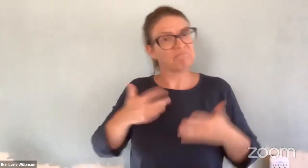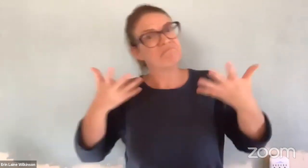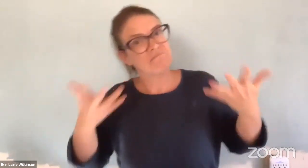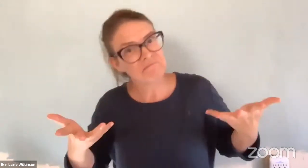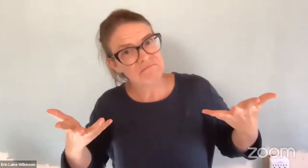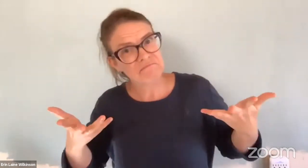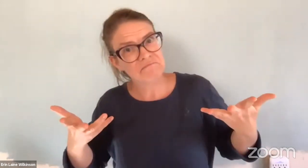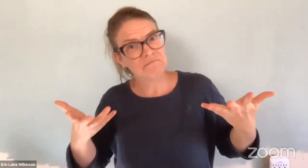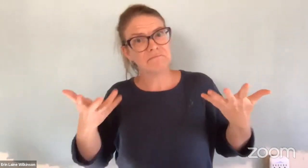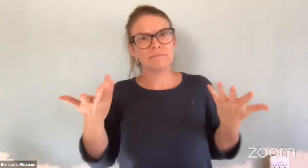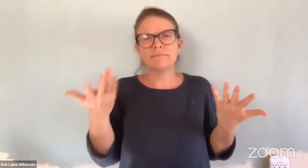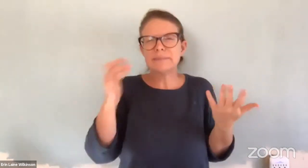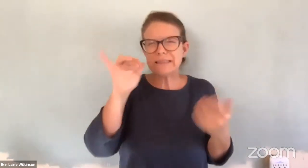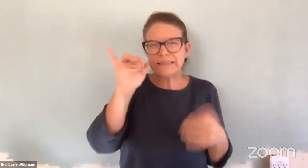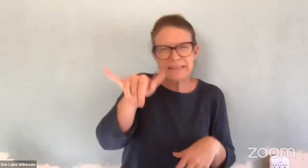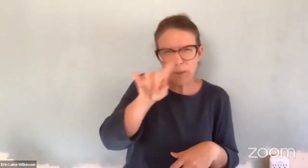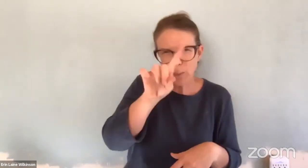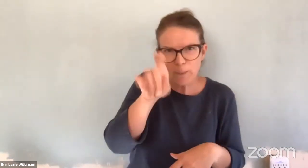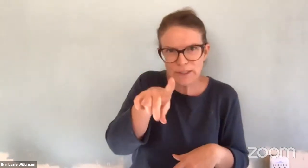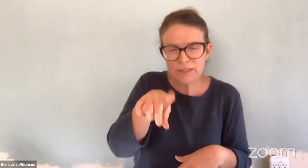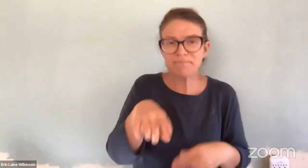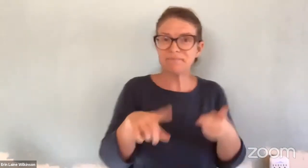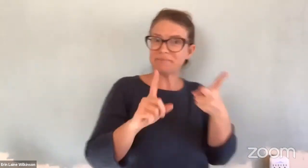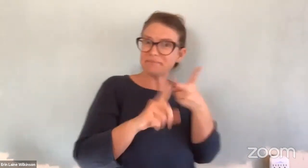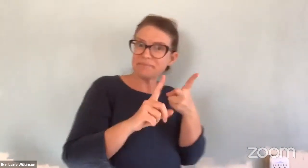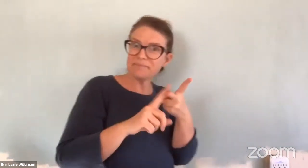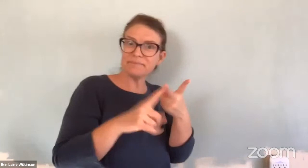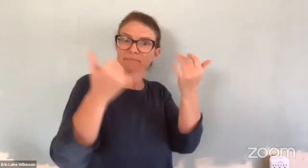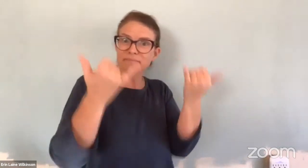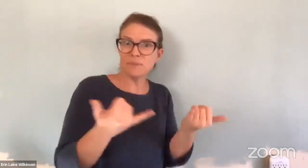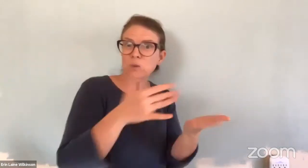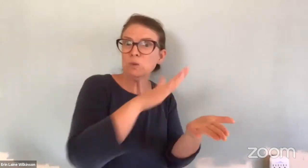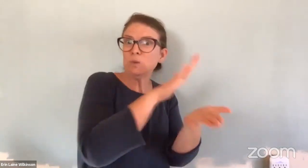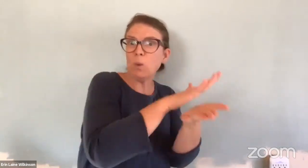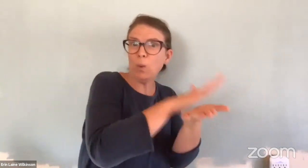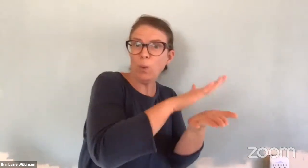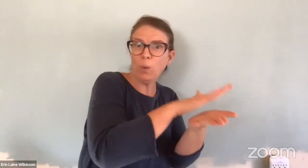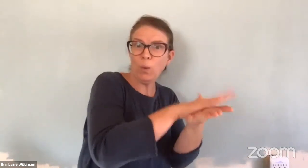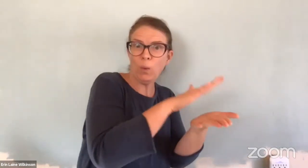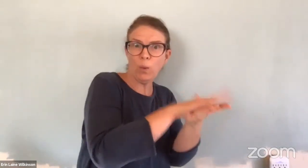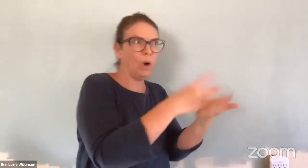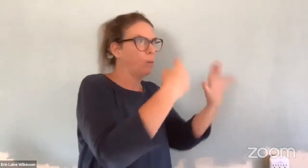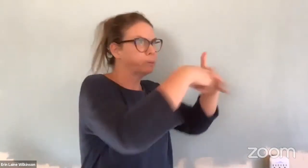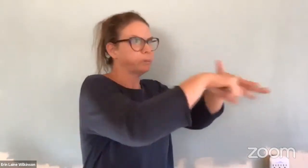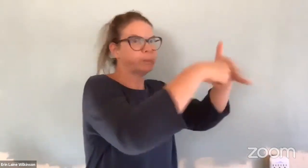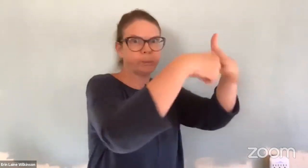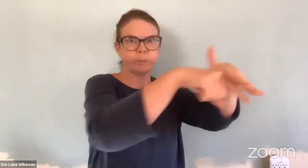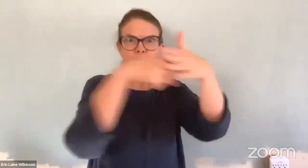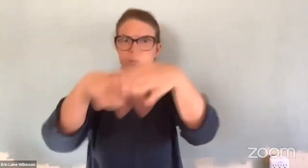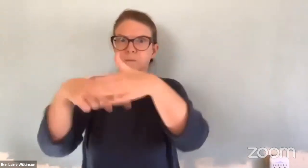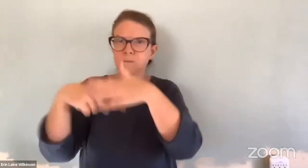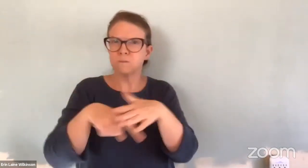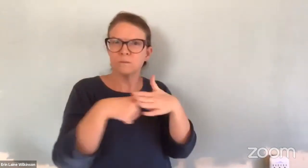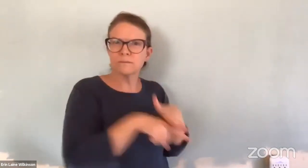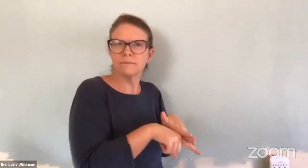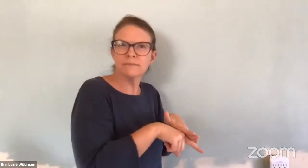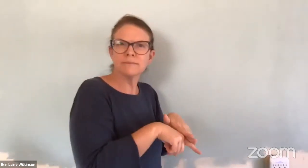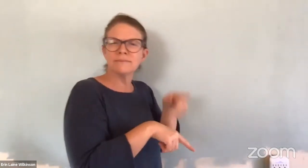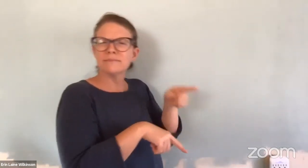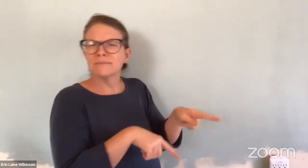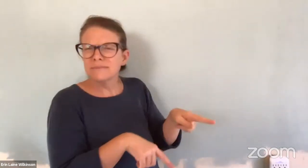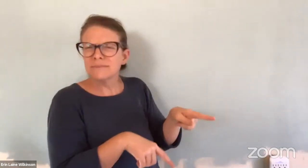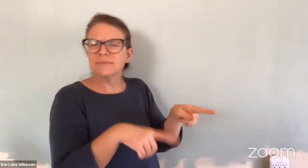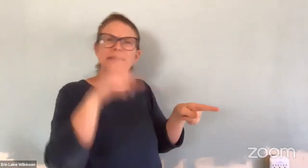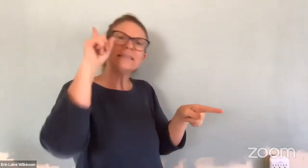hearing spouses here in America, in the United States and Canada. So that's an interesting question to think about. Another interesting question is, with all